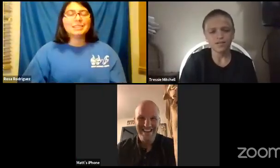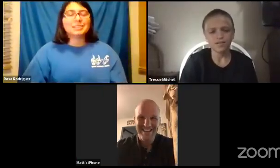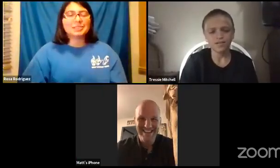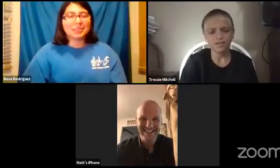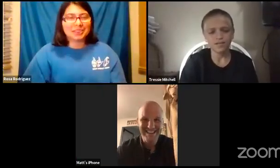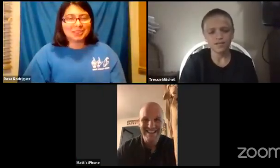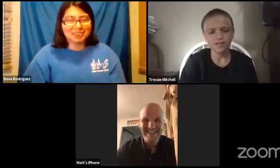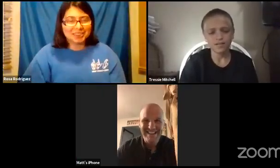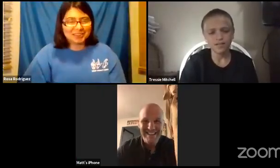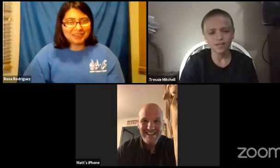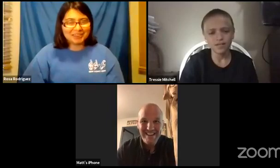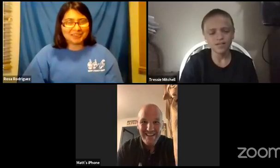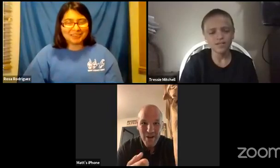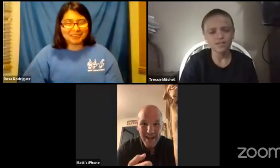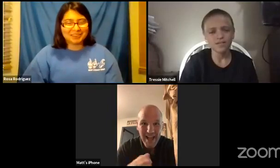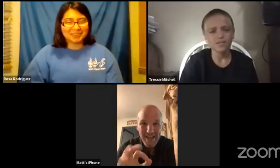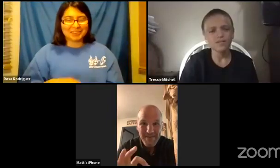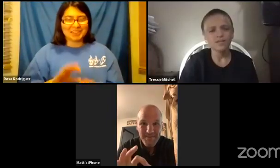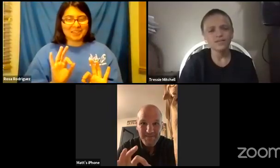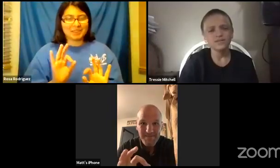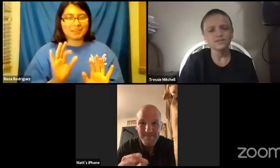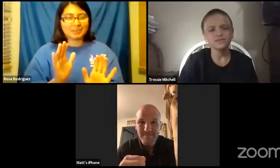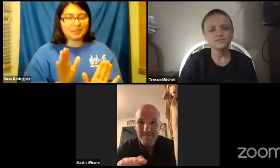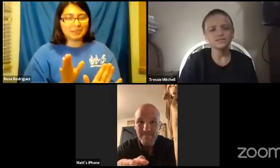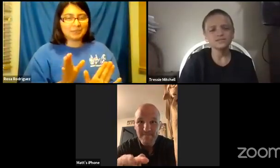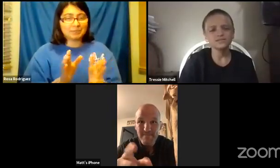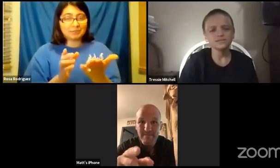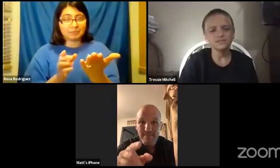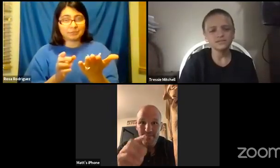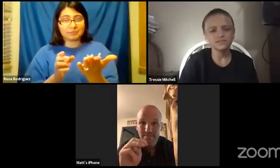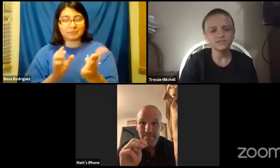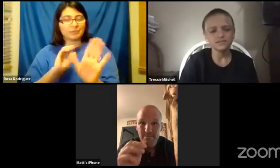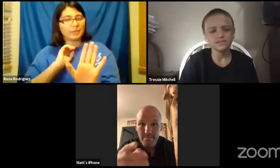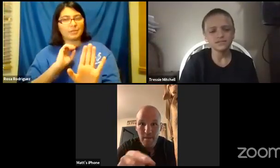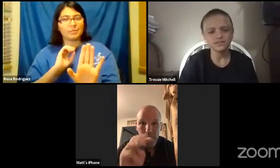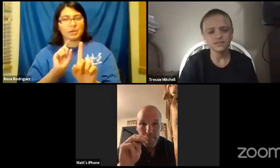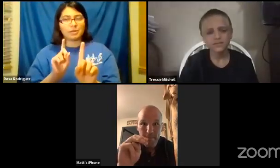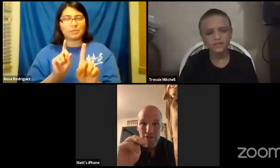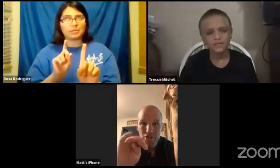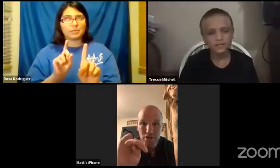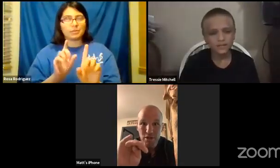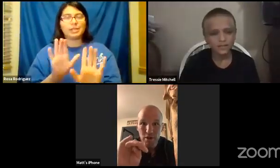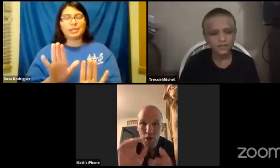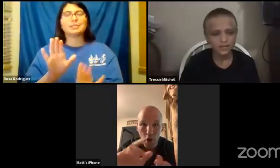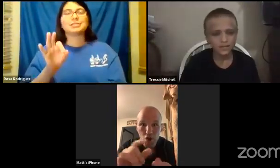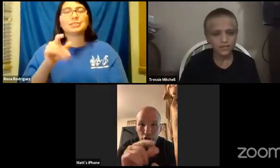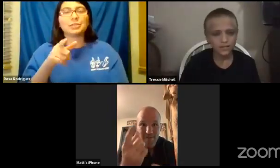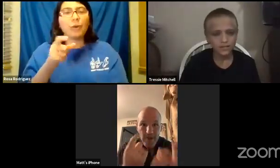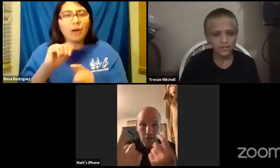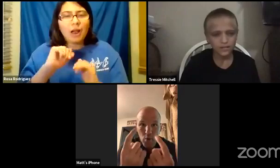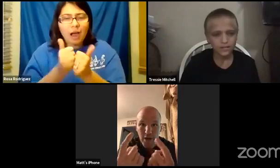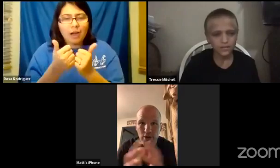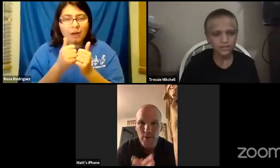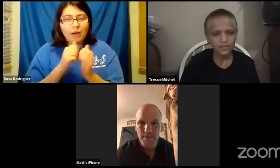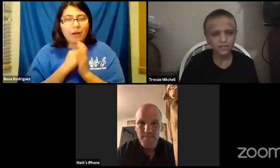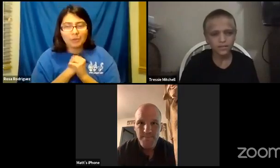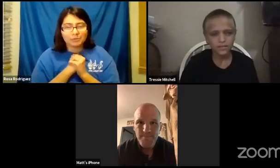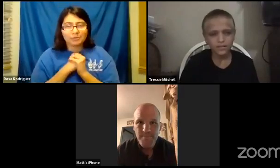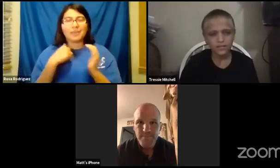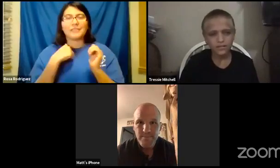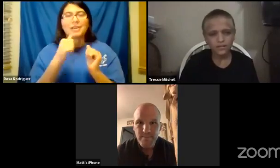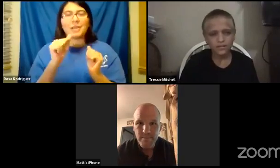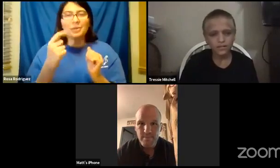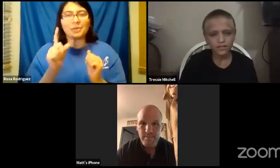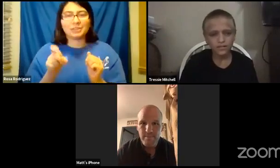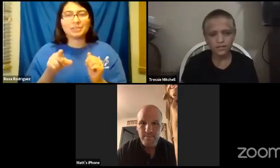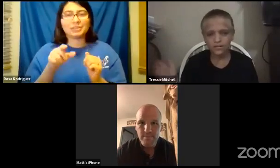So sometimes, yes, it's difficult to follow. Okay, Marshall, did you have something else, or Emily?